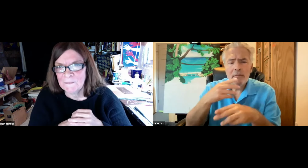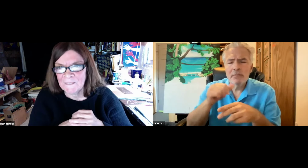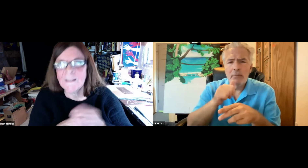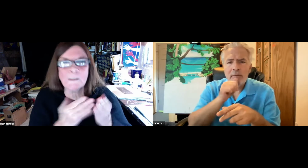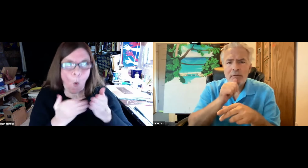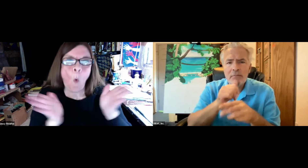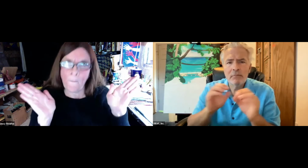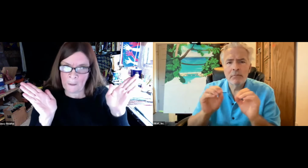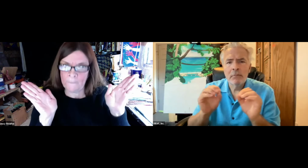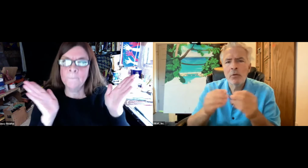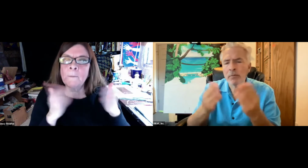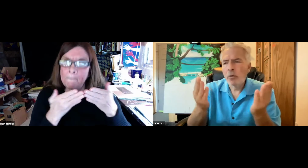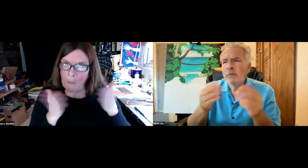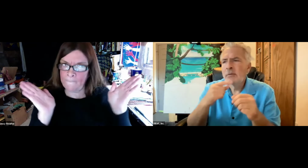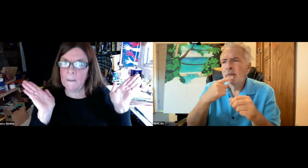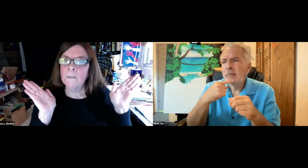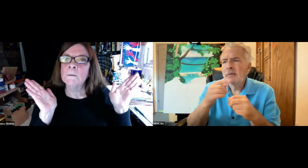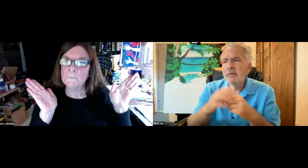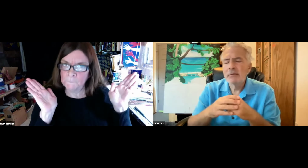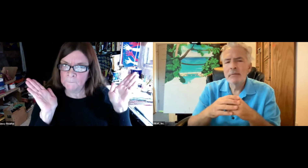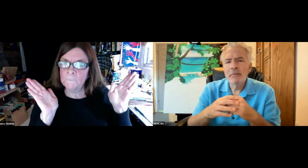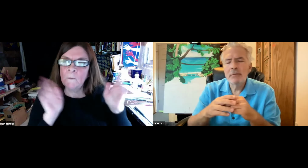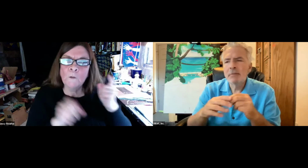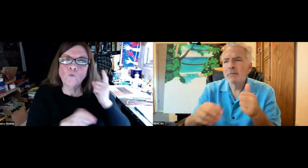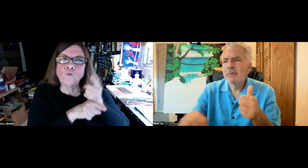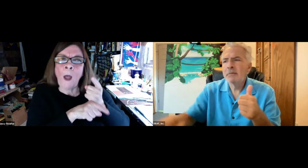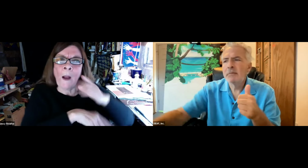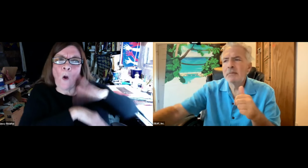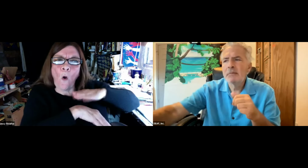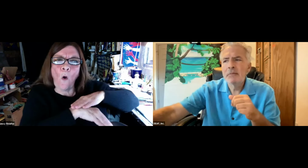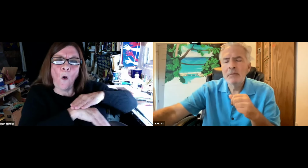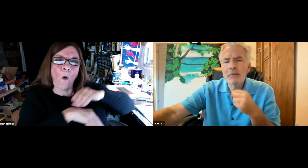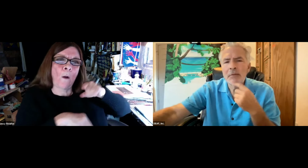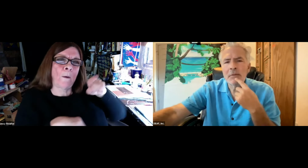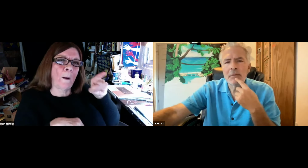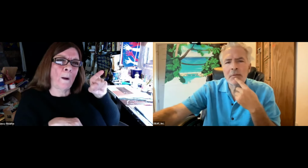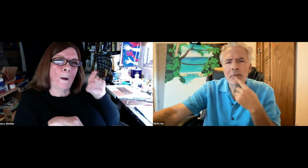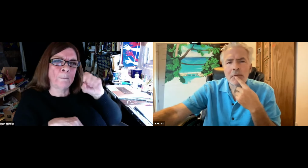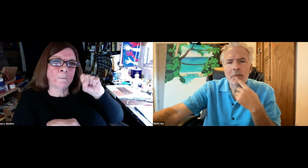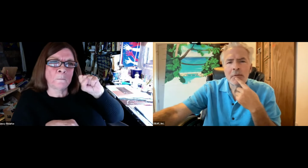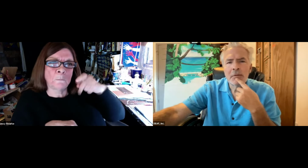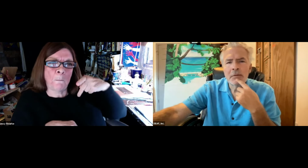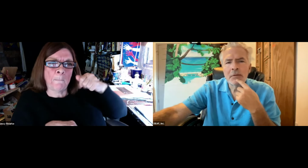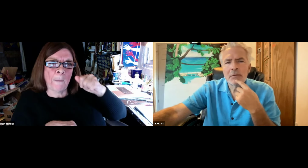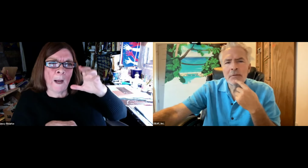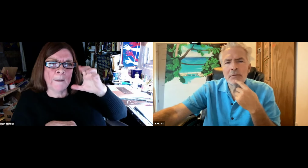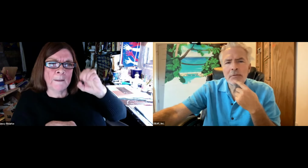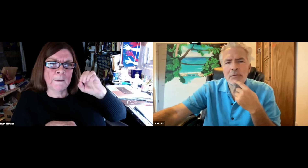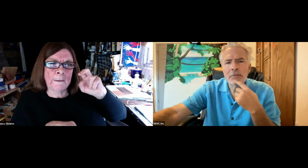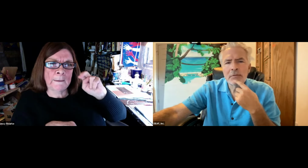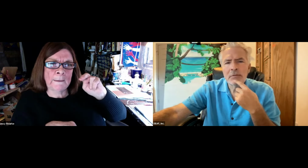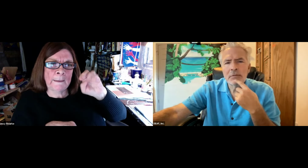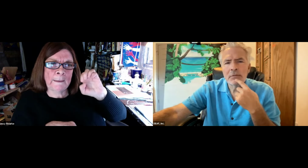Yes, Tony, anyone can visit the Totem Oh, it's open to the public. It's open to the public. Right. It is actually